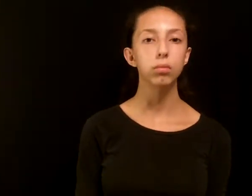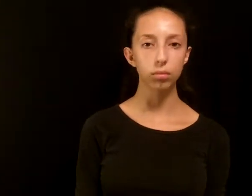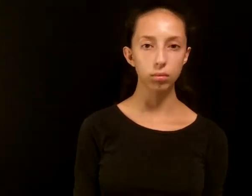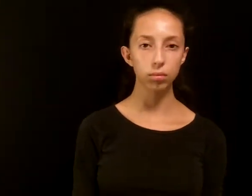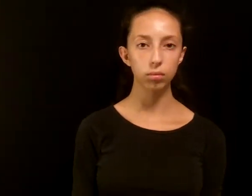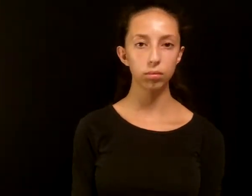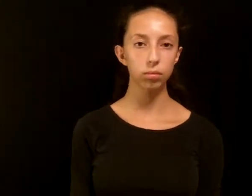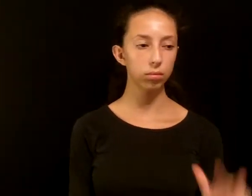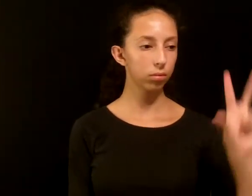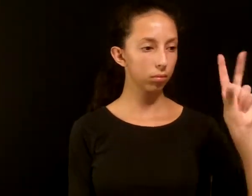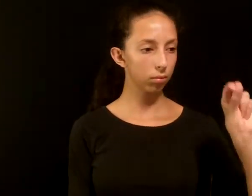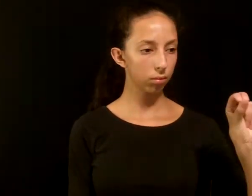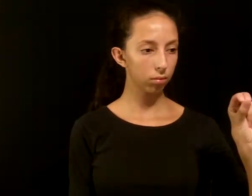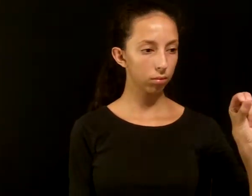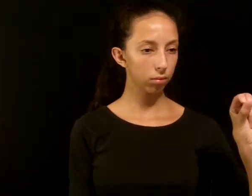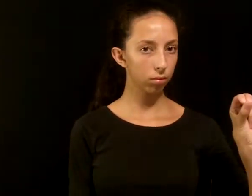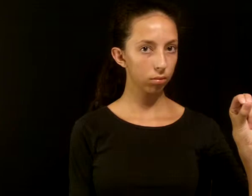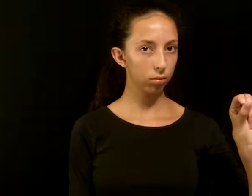done 30 all the way.